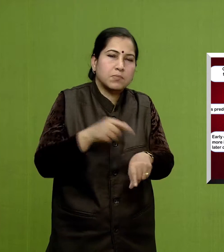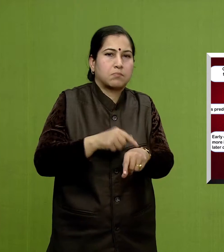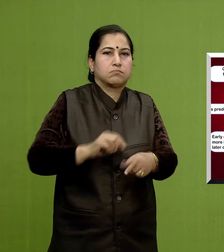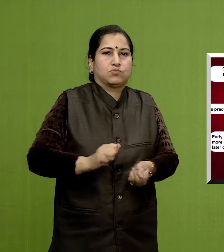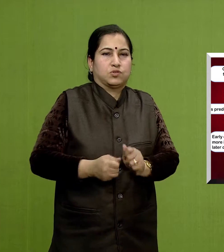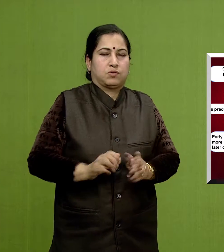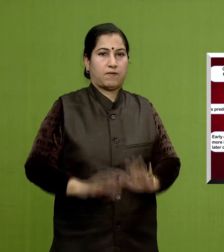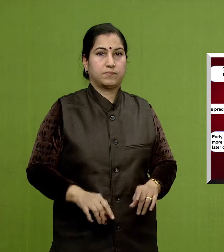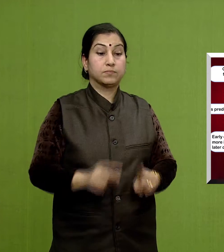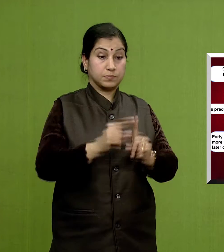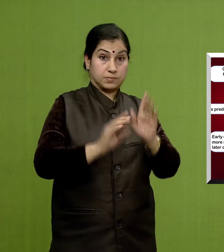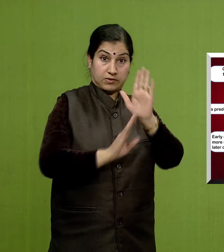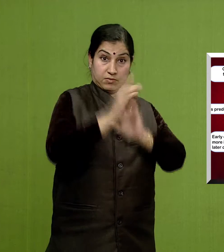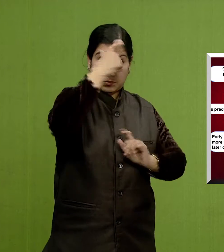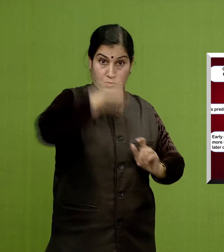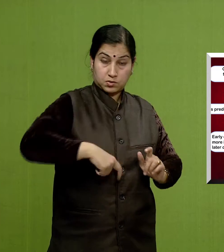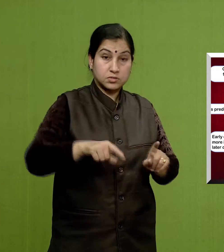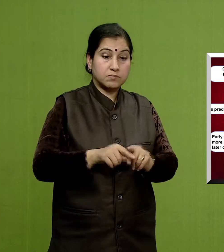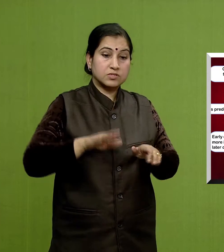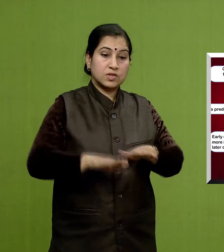Development proceeds stage by stage.